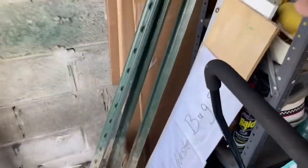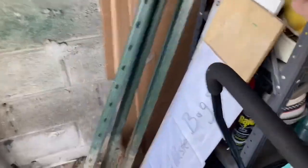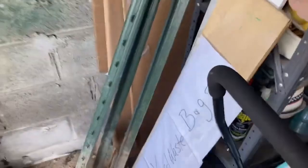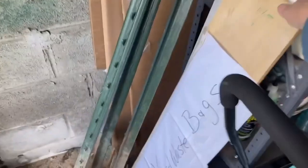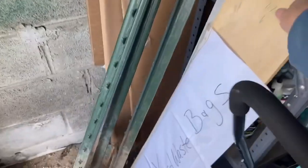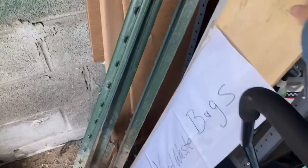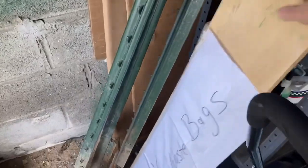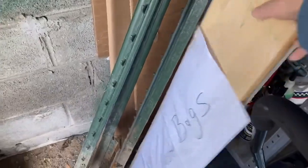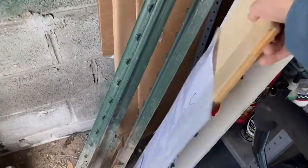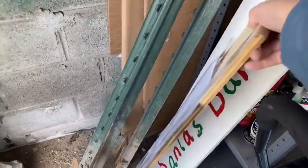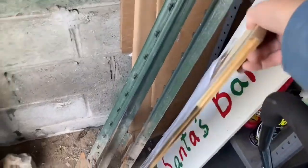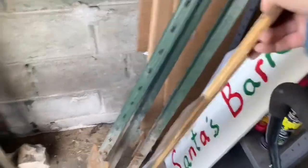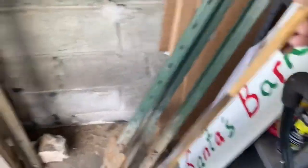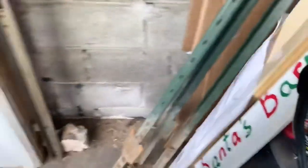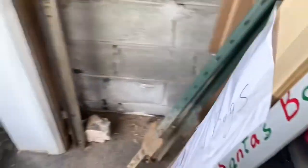sign.